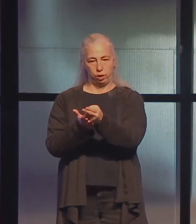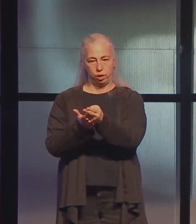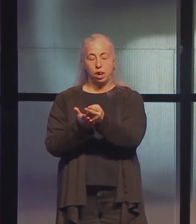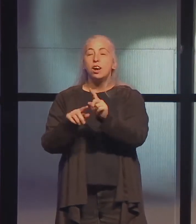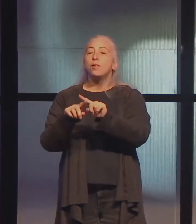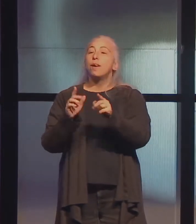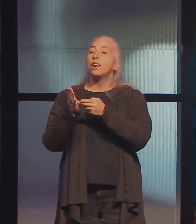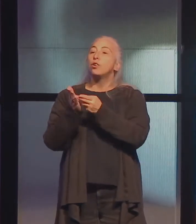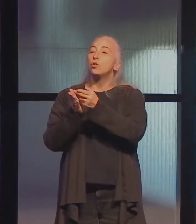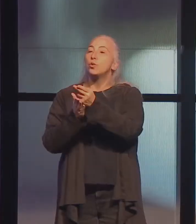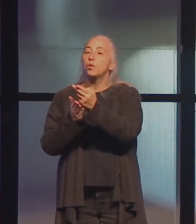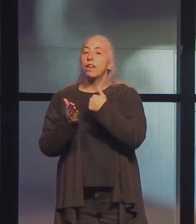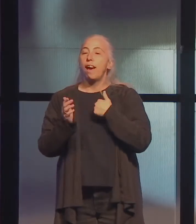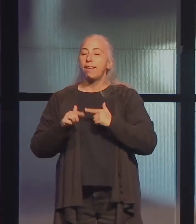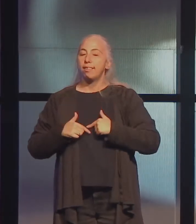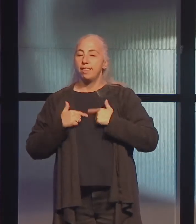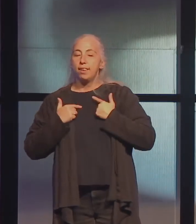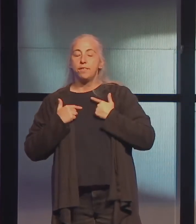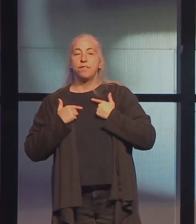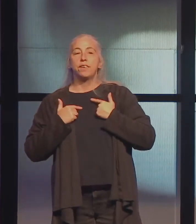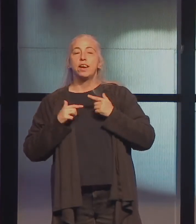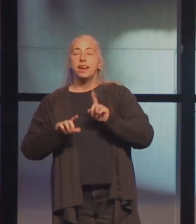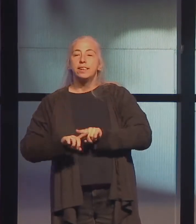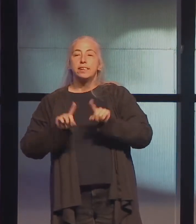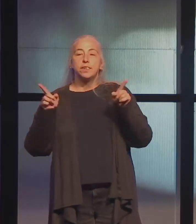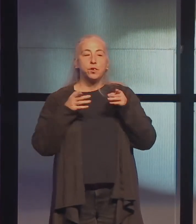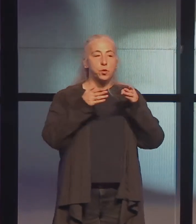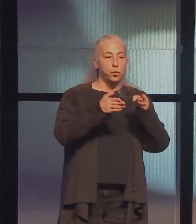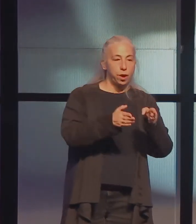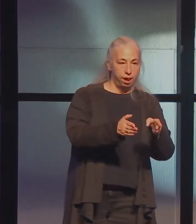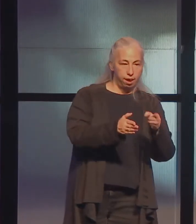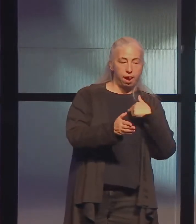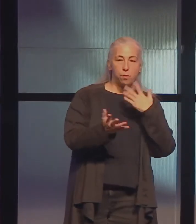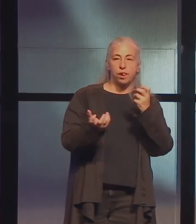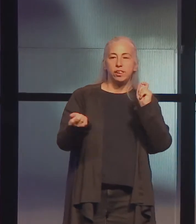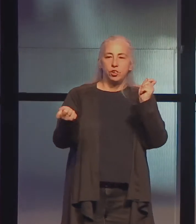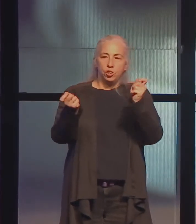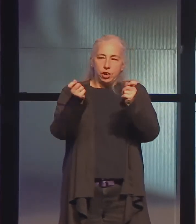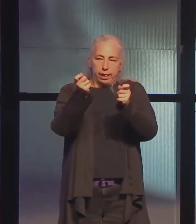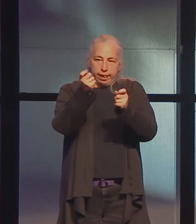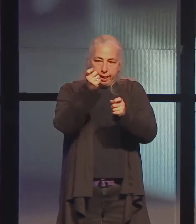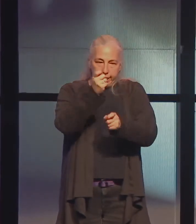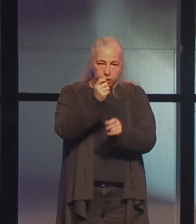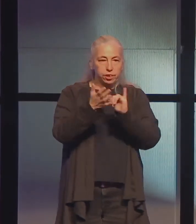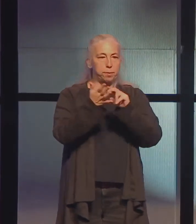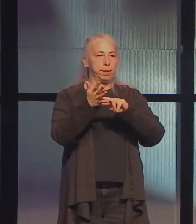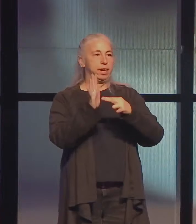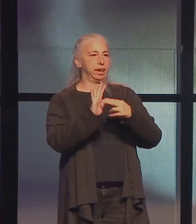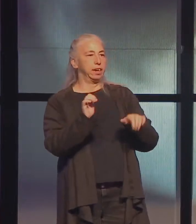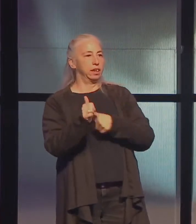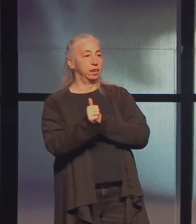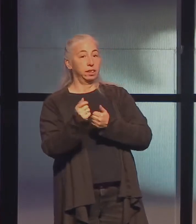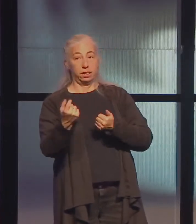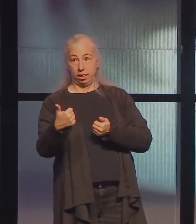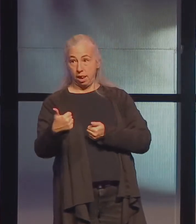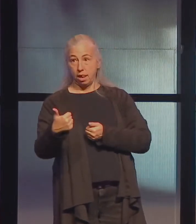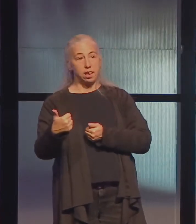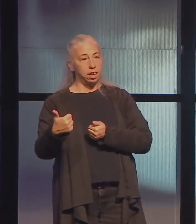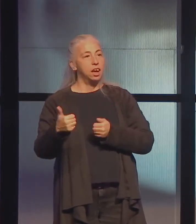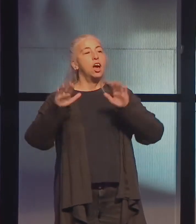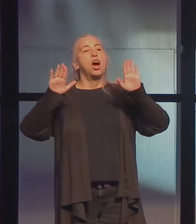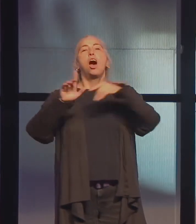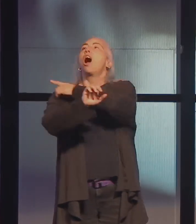I'm living in a Christ-like way to change. Make sense? Okay, out of the